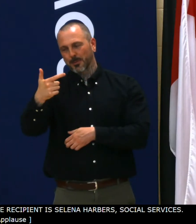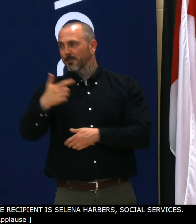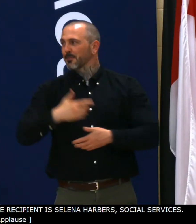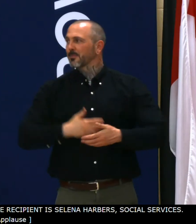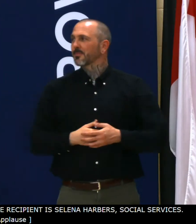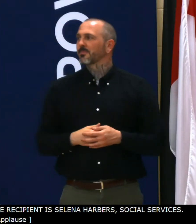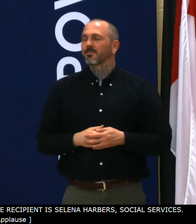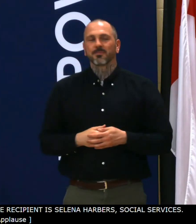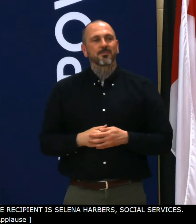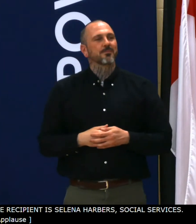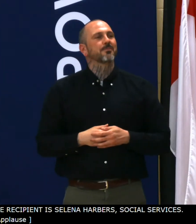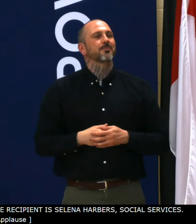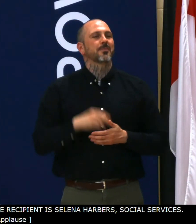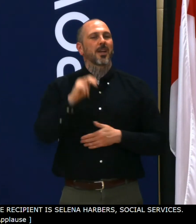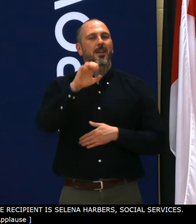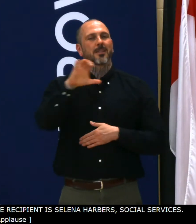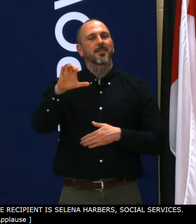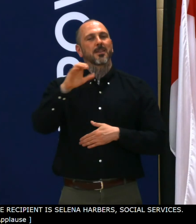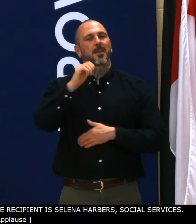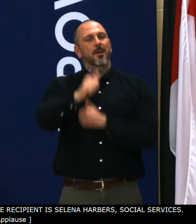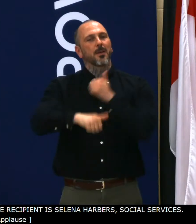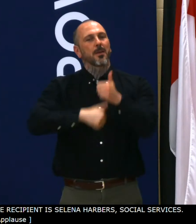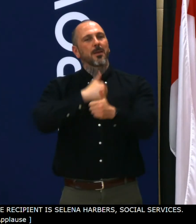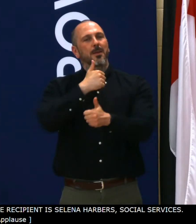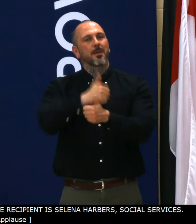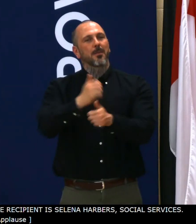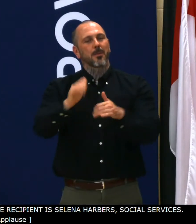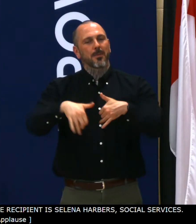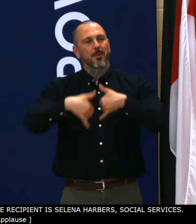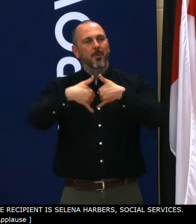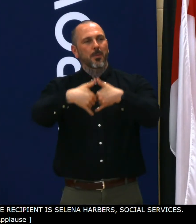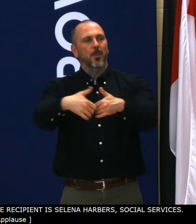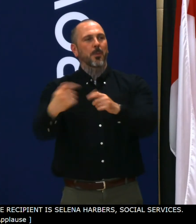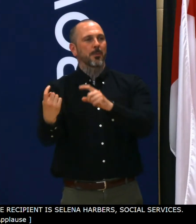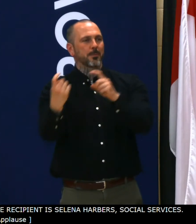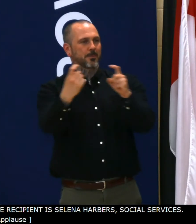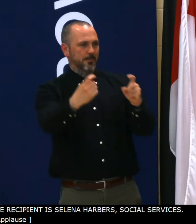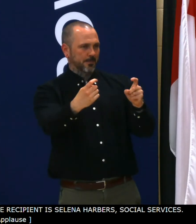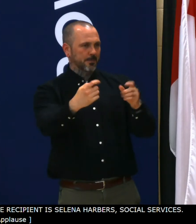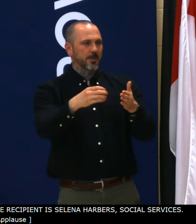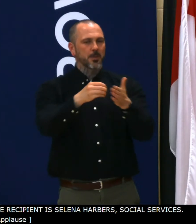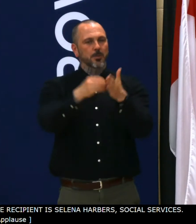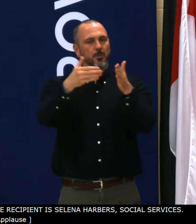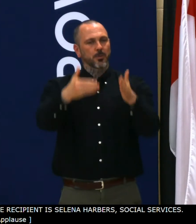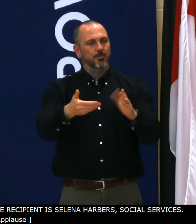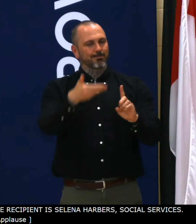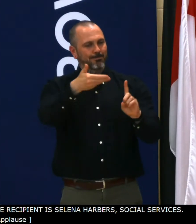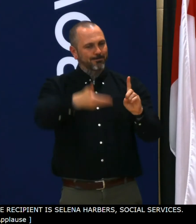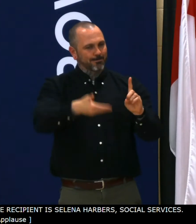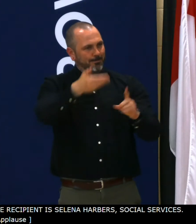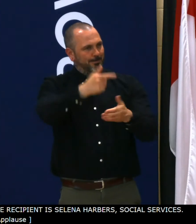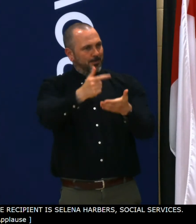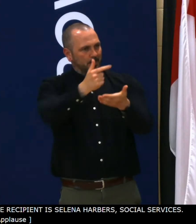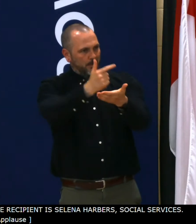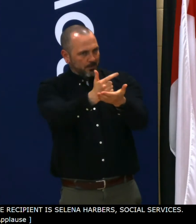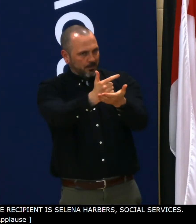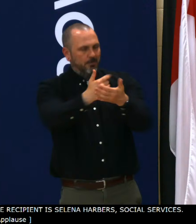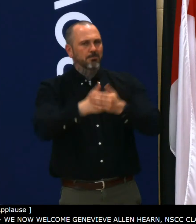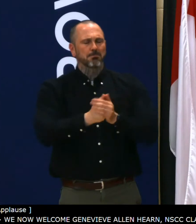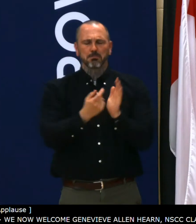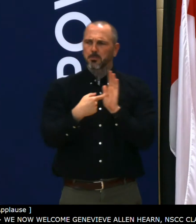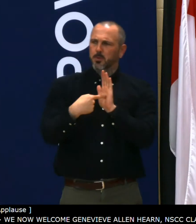present this year's NSCC Alumni Award. Awarded to a graduating student who embodies